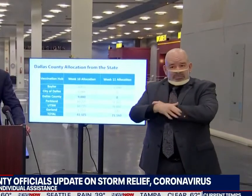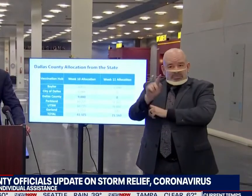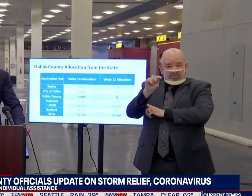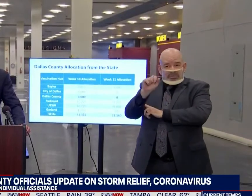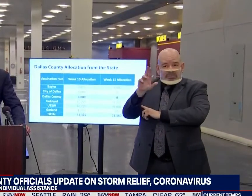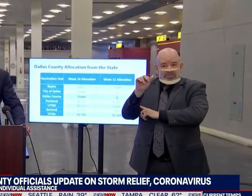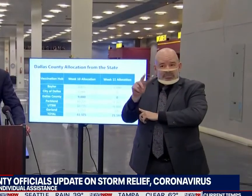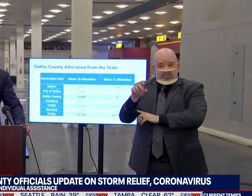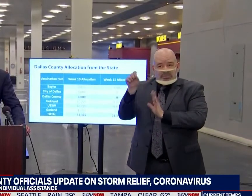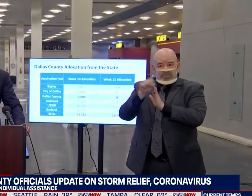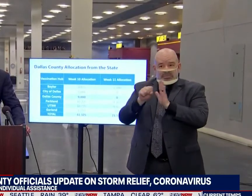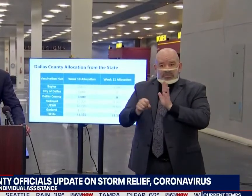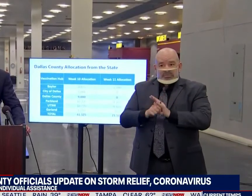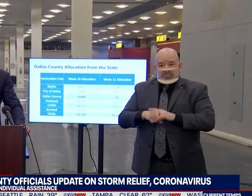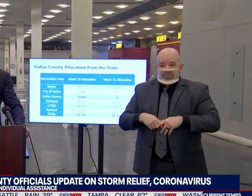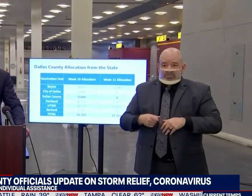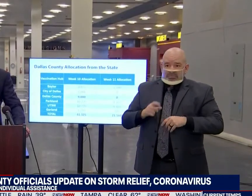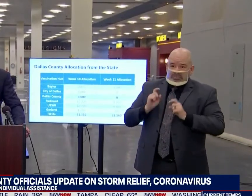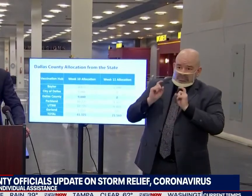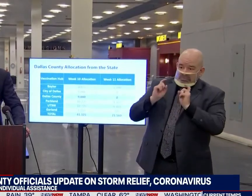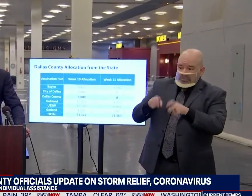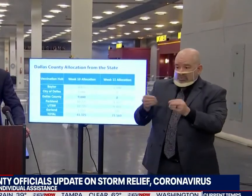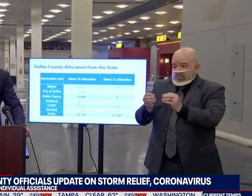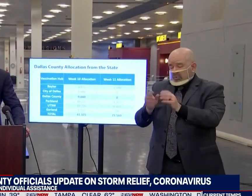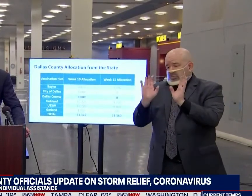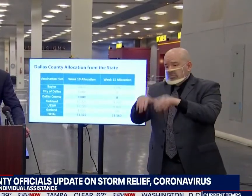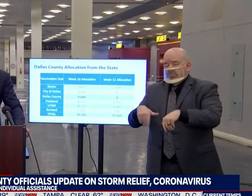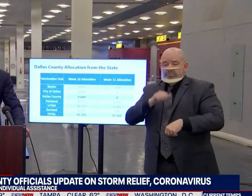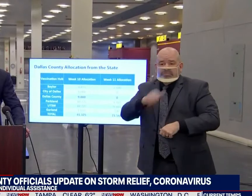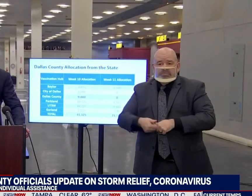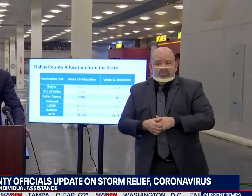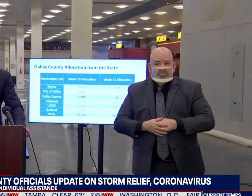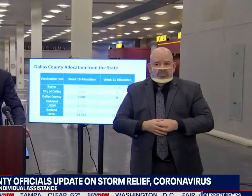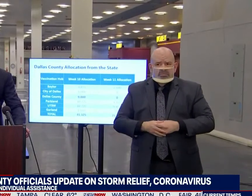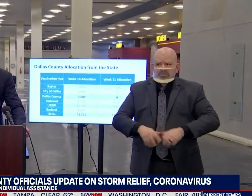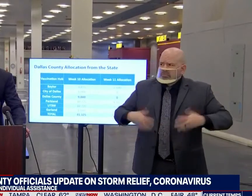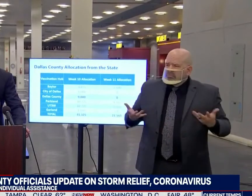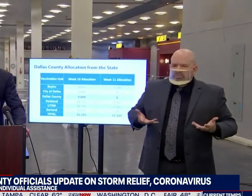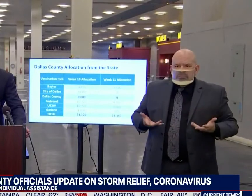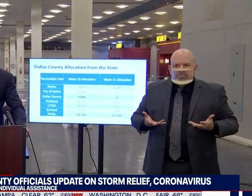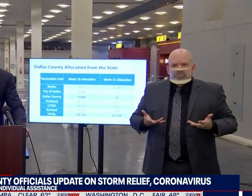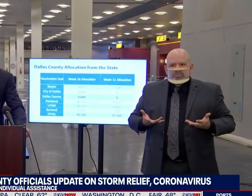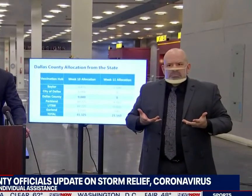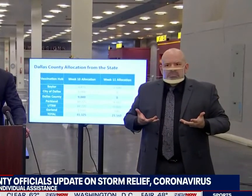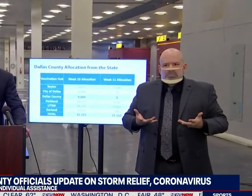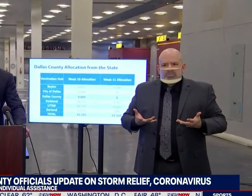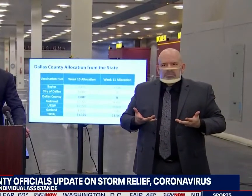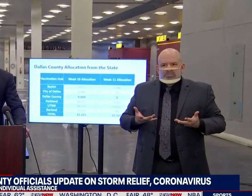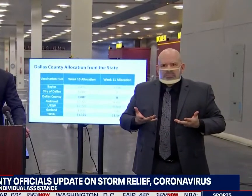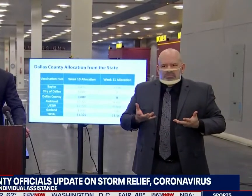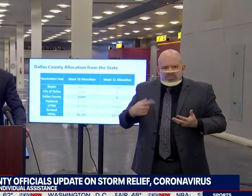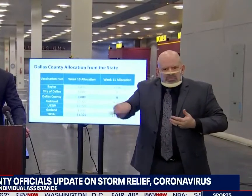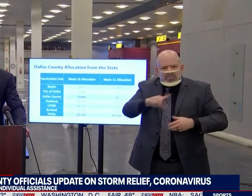reversed and restored will have to wait much longer to get vaccinated because of the state's decision.